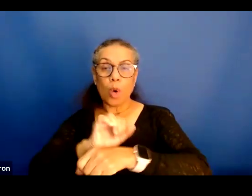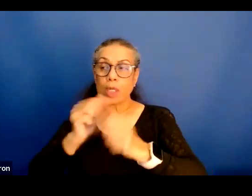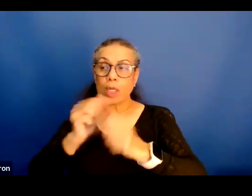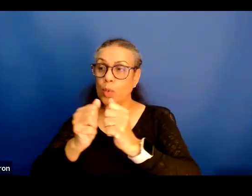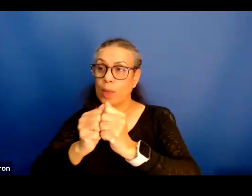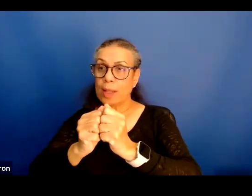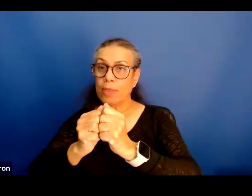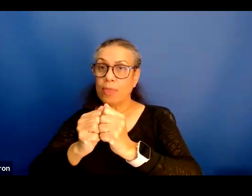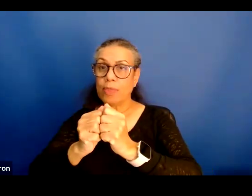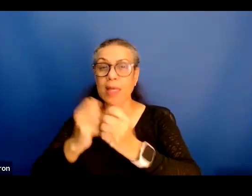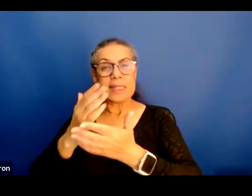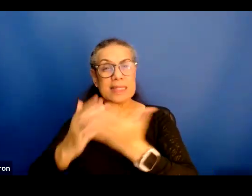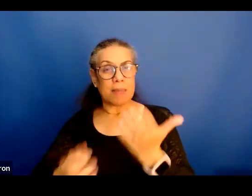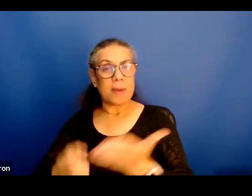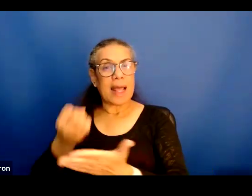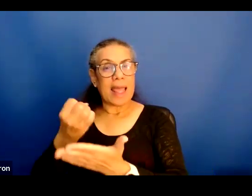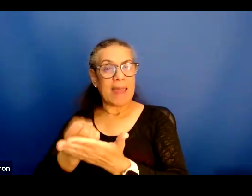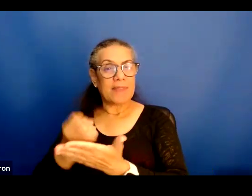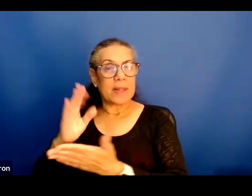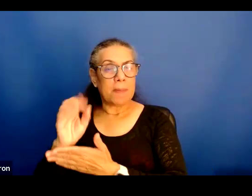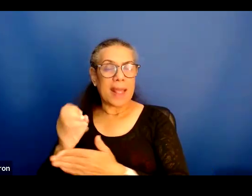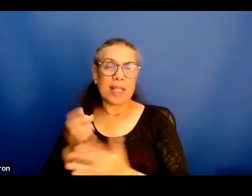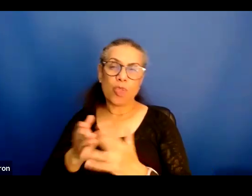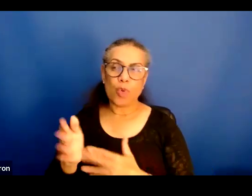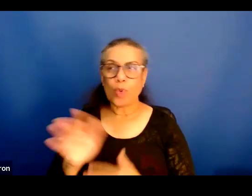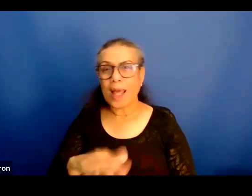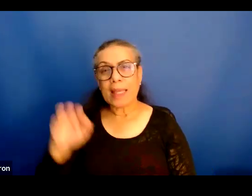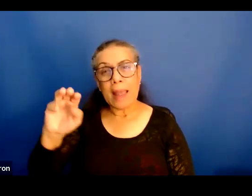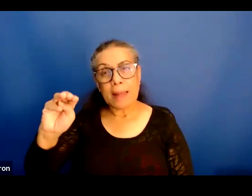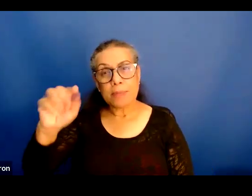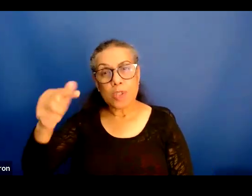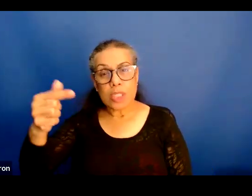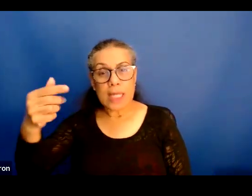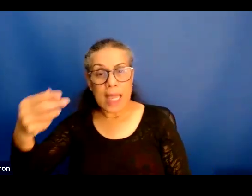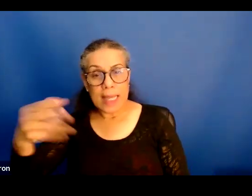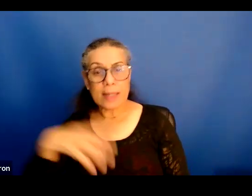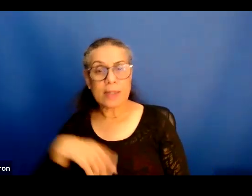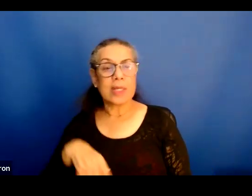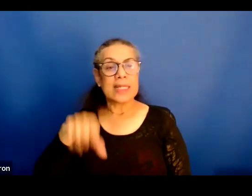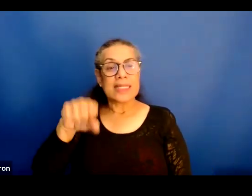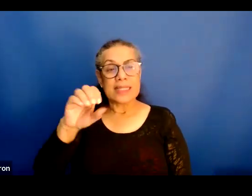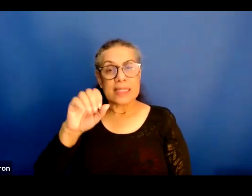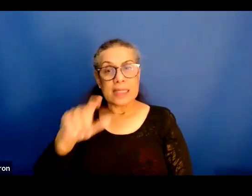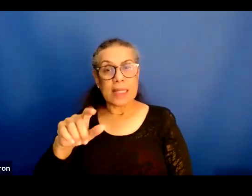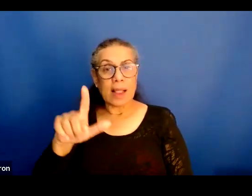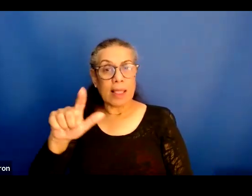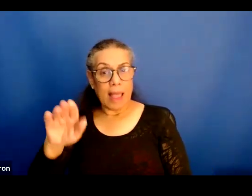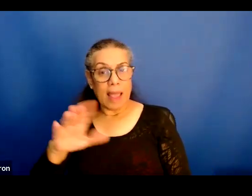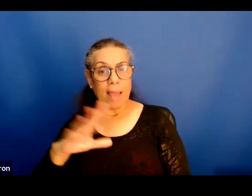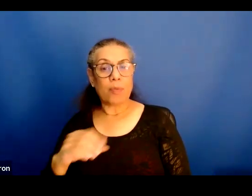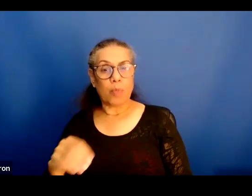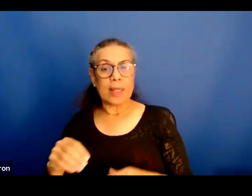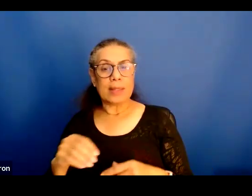our evidence-based staff, like through Mass General Hospital and also the SAIL Lab, through the implementation of language-based